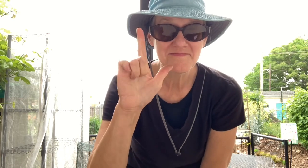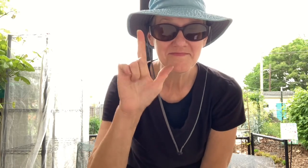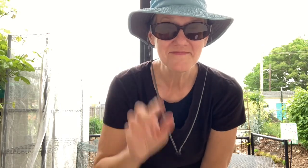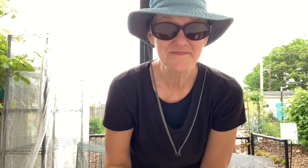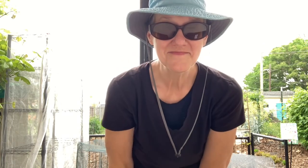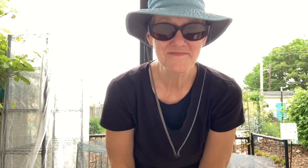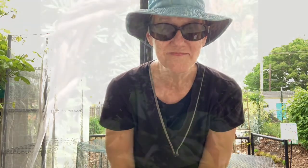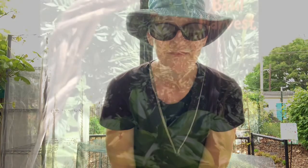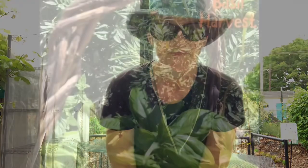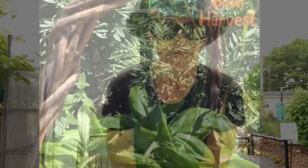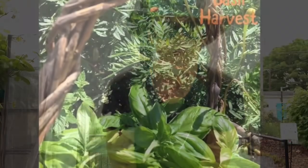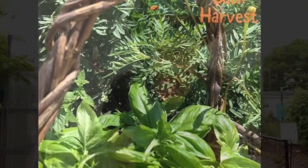basil.